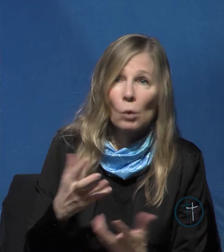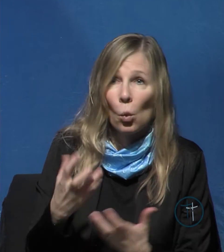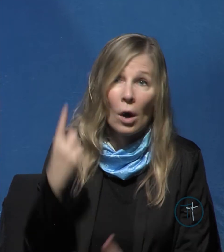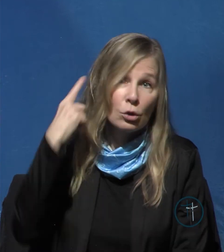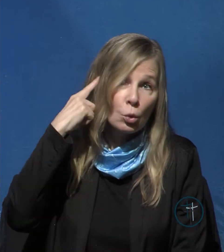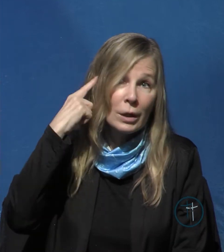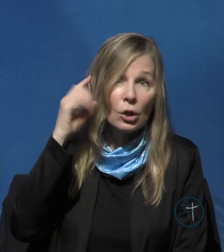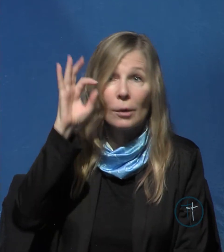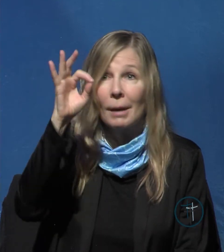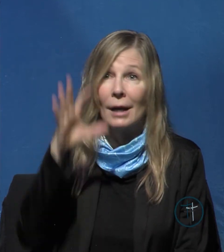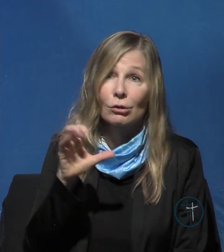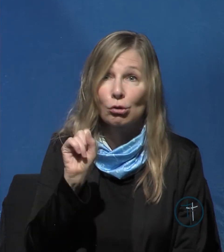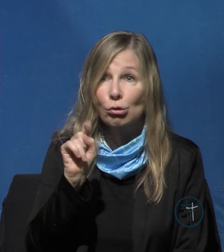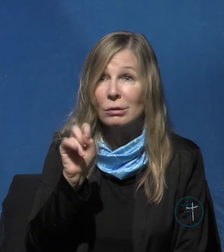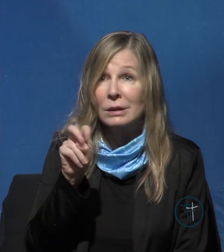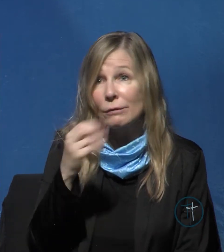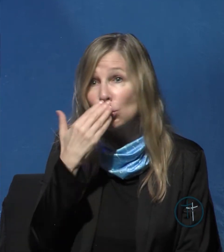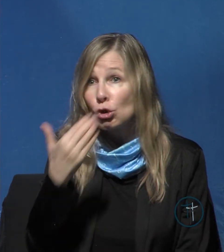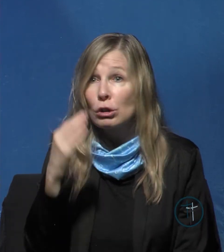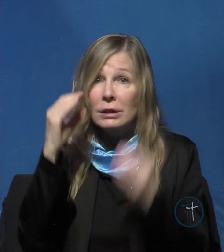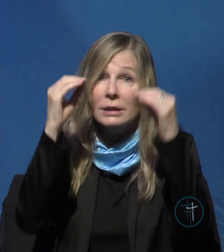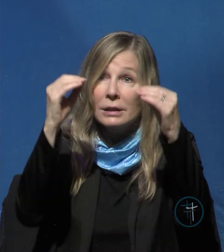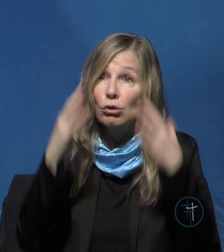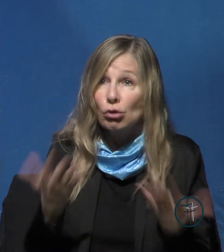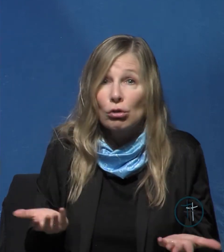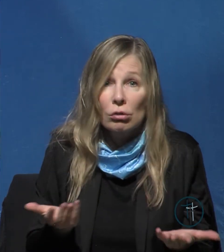Pastor Steve because he's so good, and he is so good?